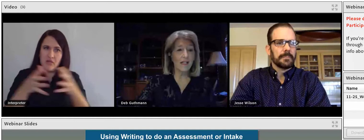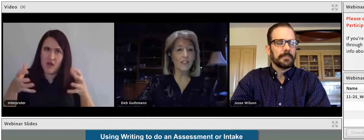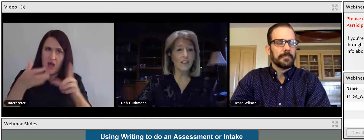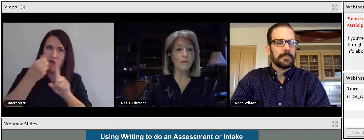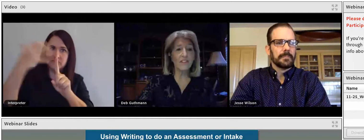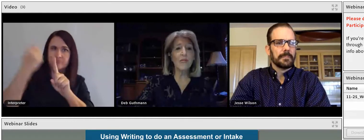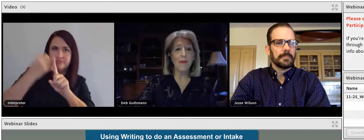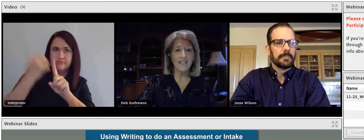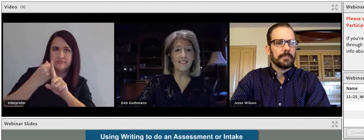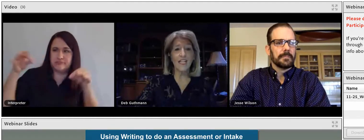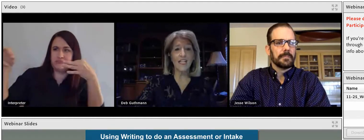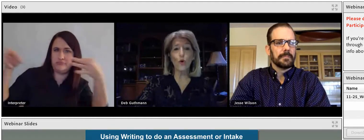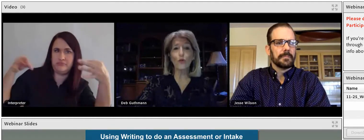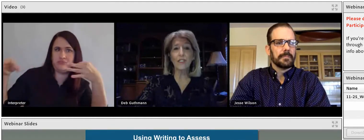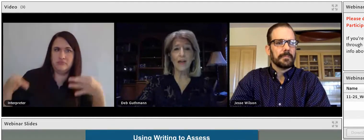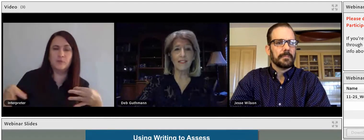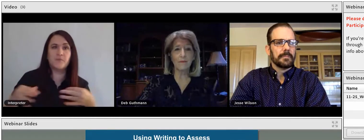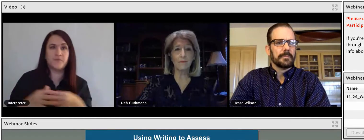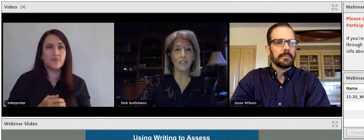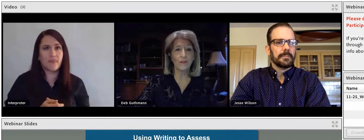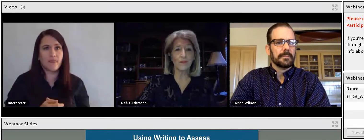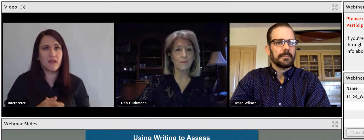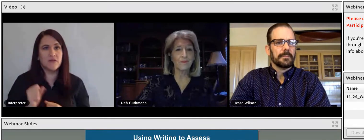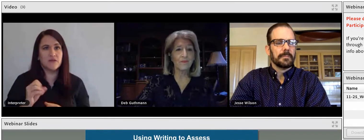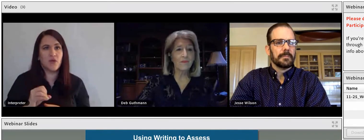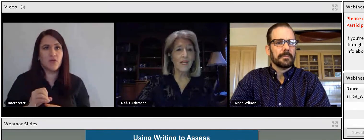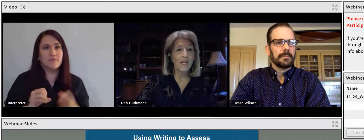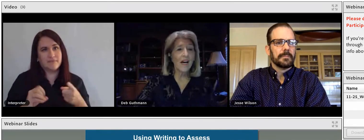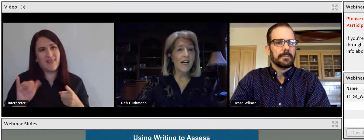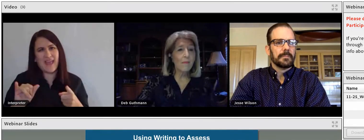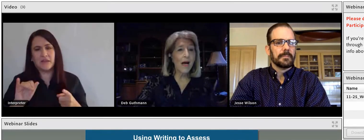case, a little bit of minimizing, only pot and beer.